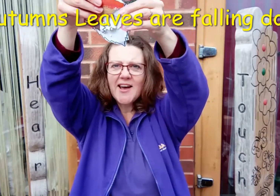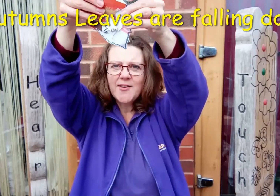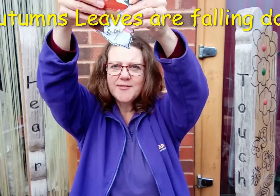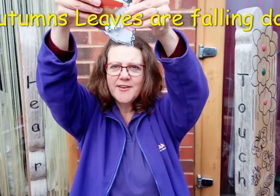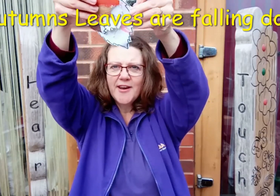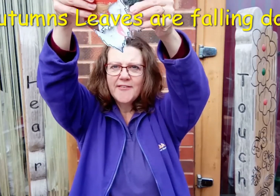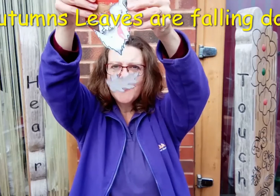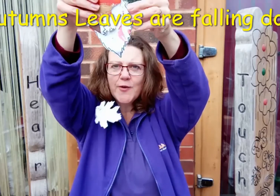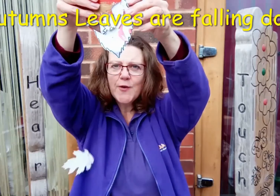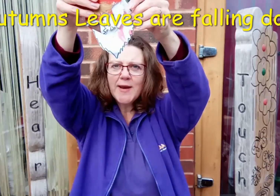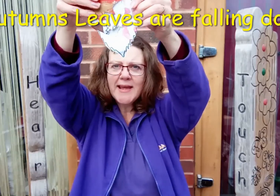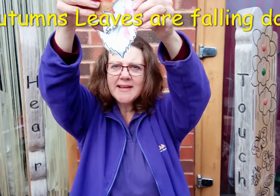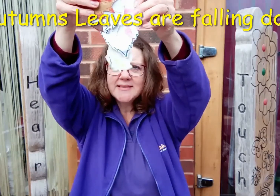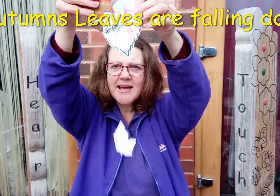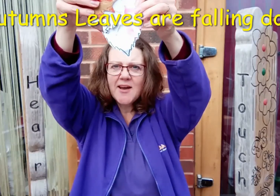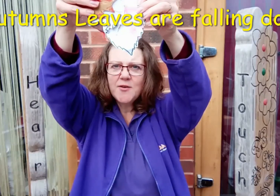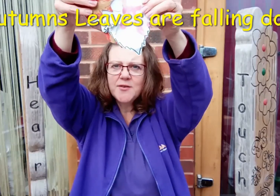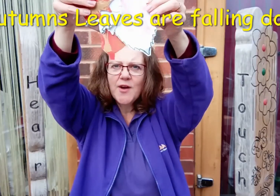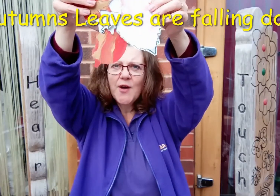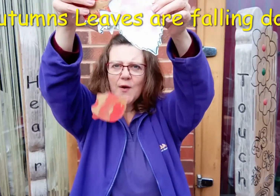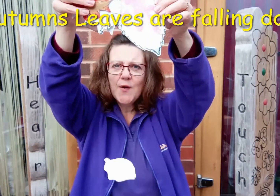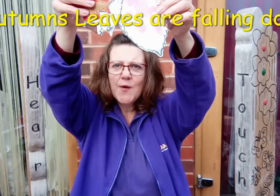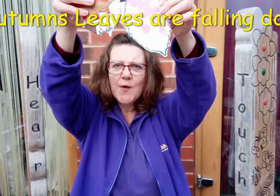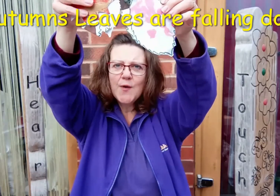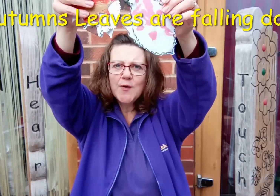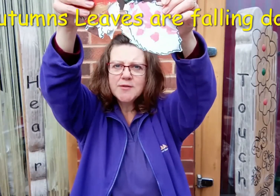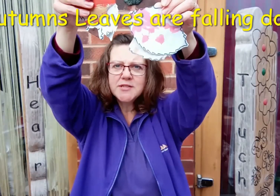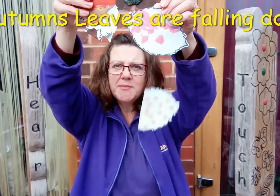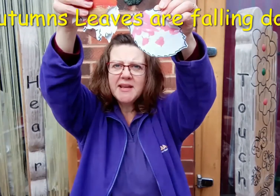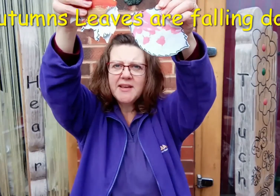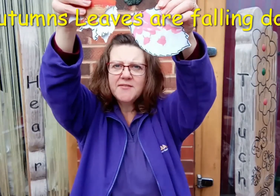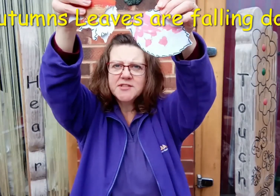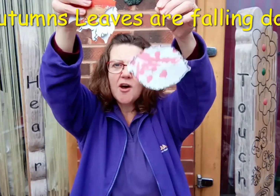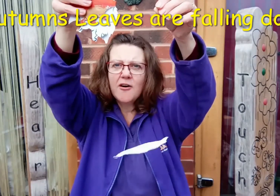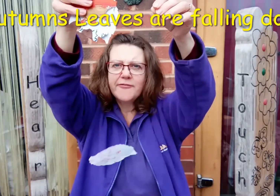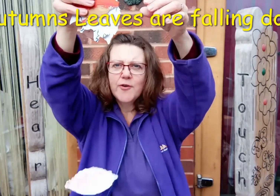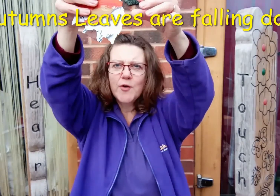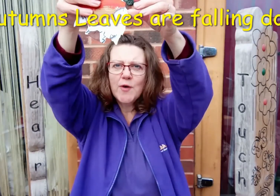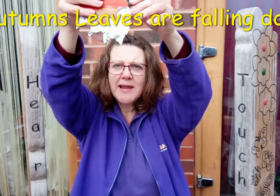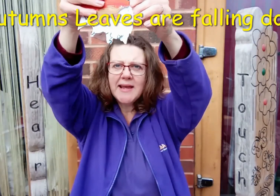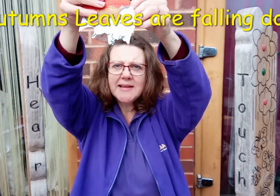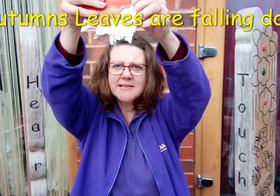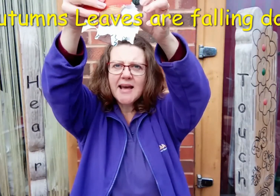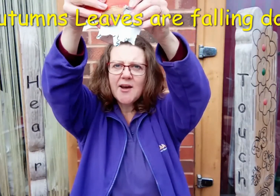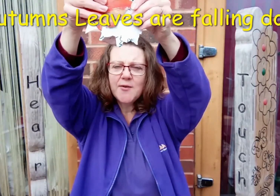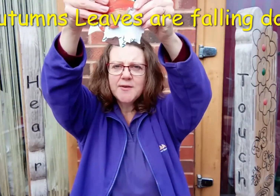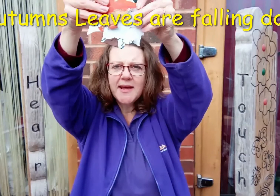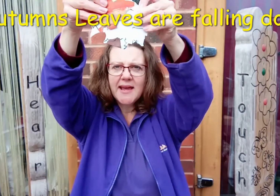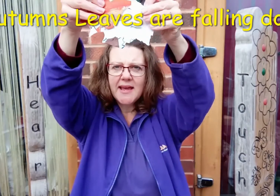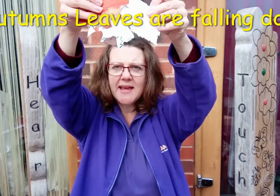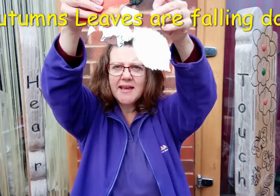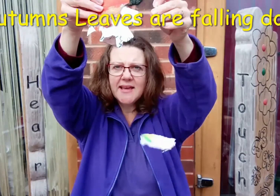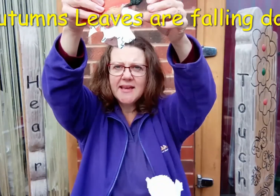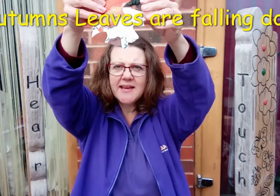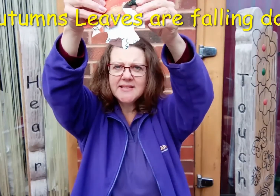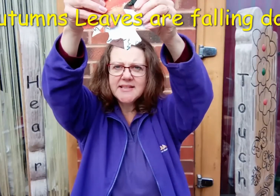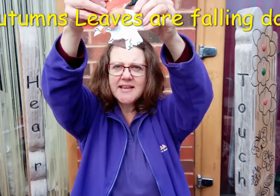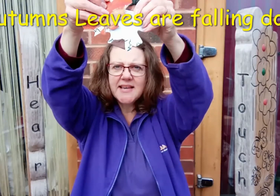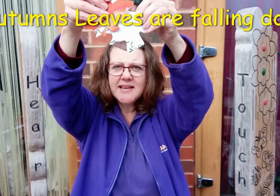down, falling down. Autumn leaves are falling down. It